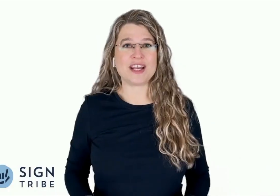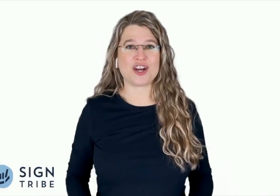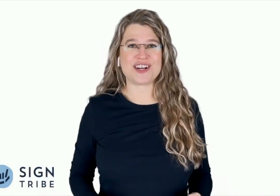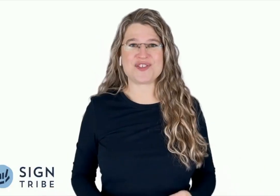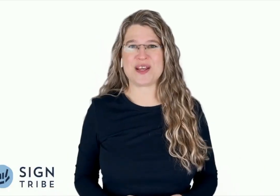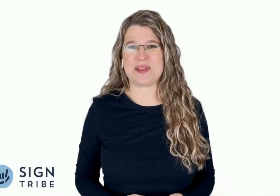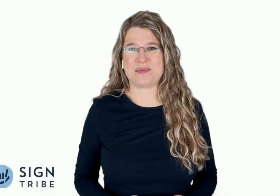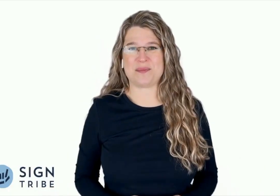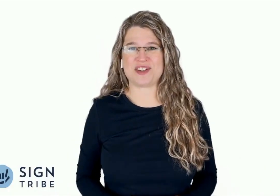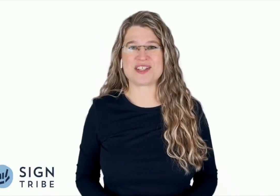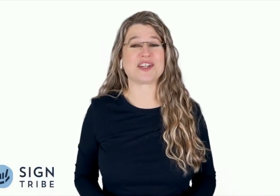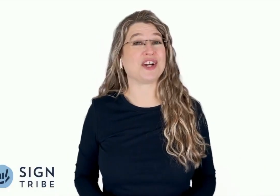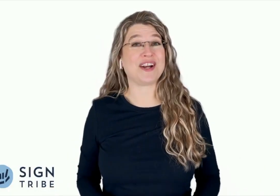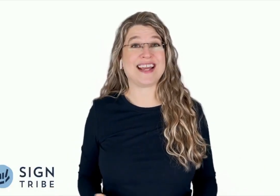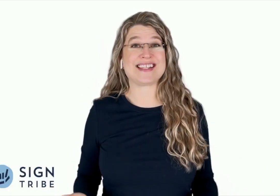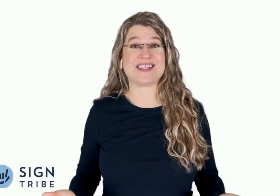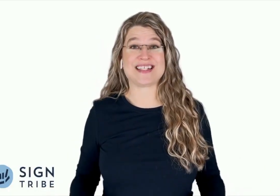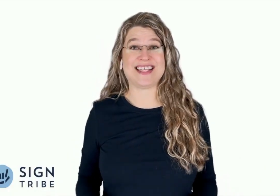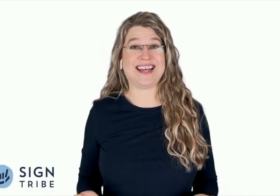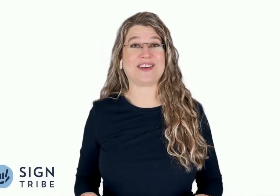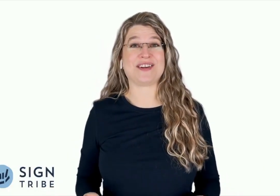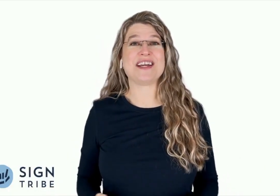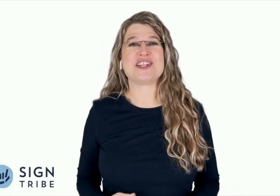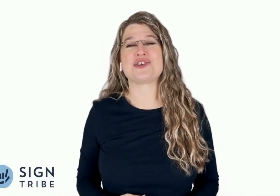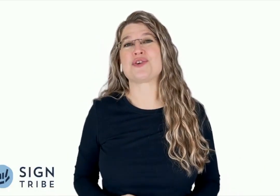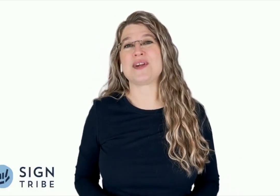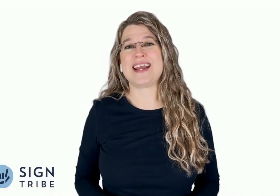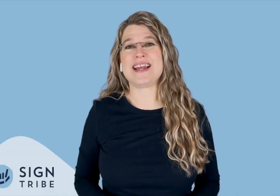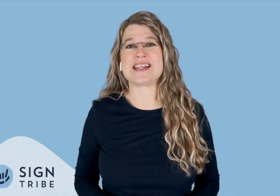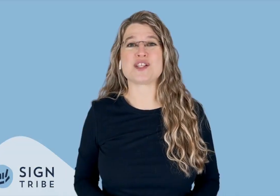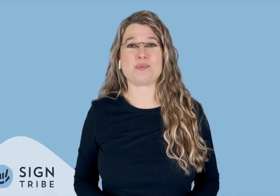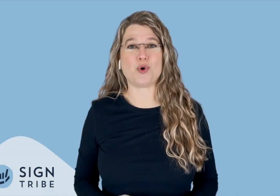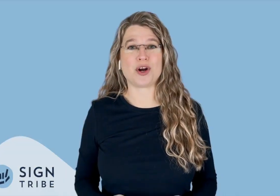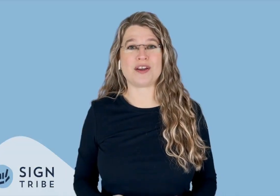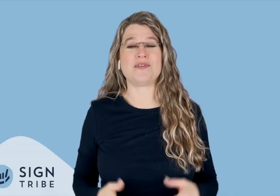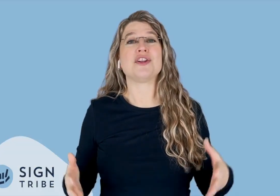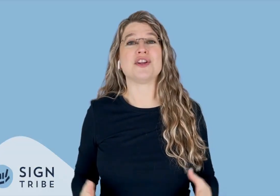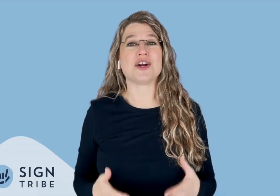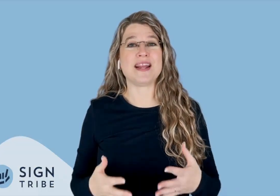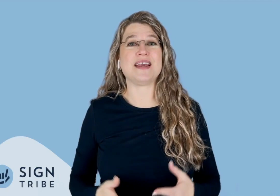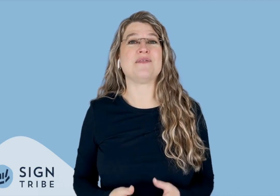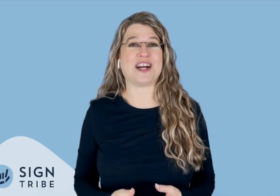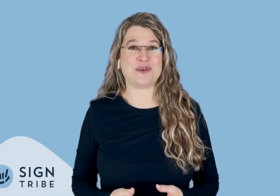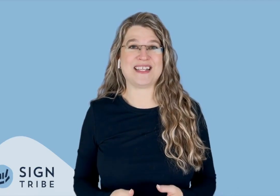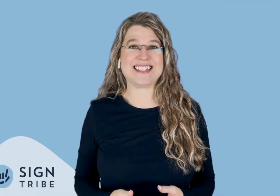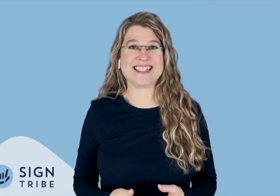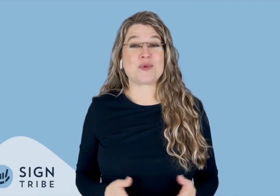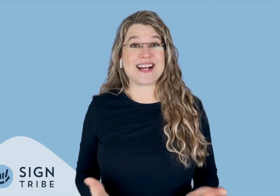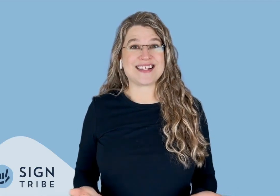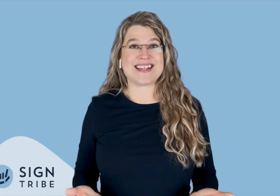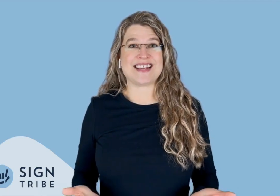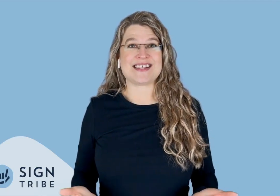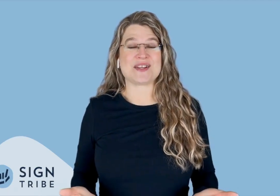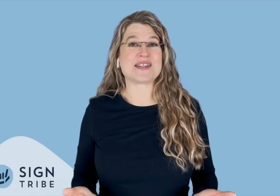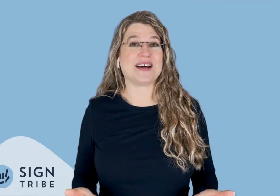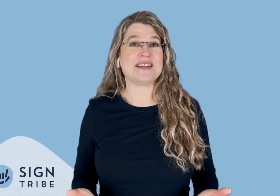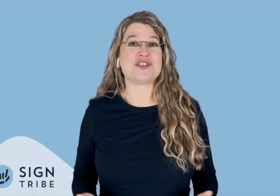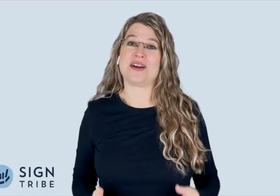Encourage family members to learn ASL together to create a supportive learning environment. Practice ASL signs during